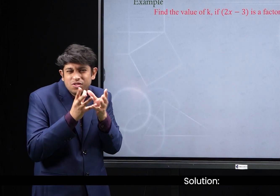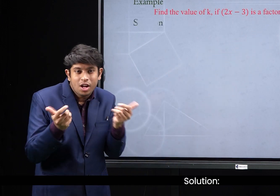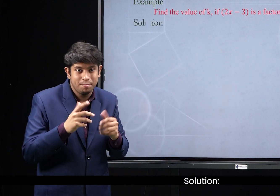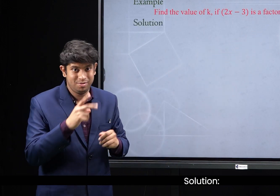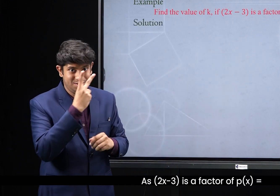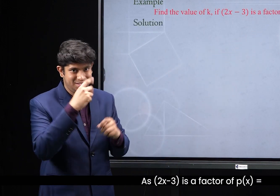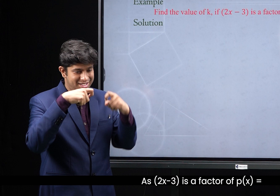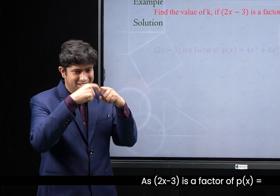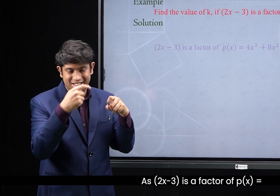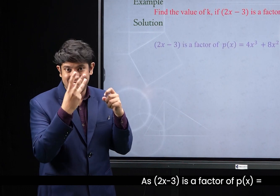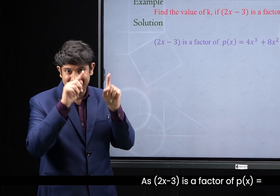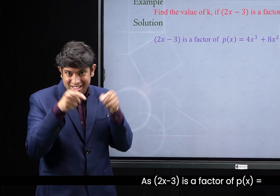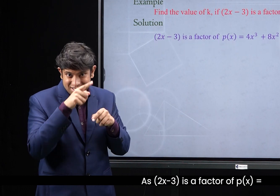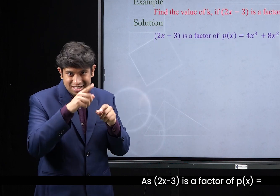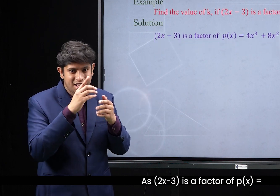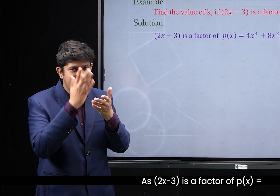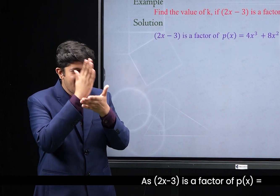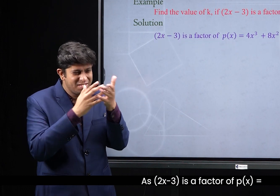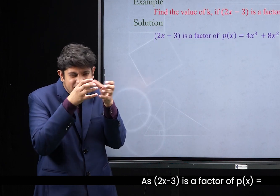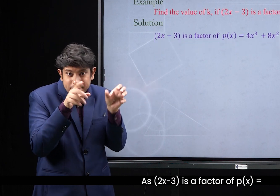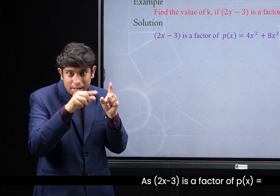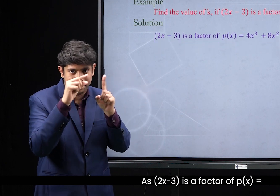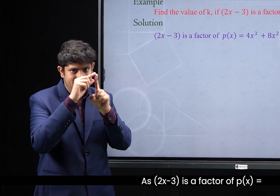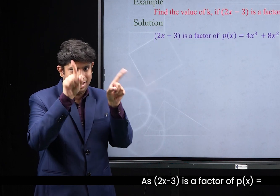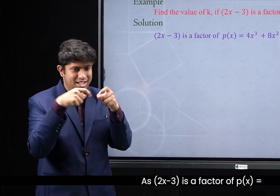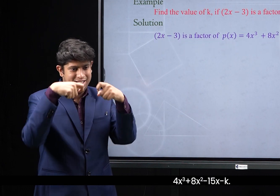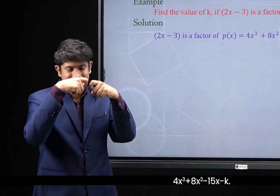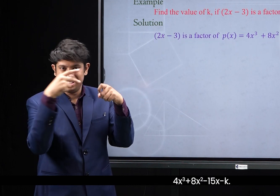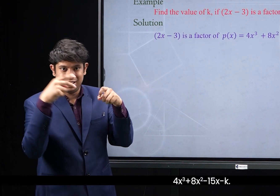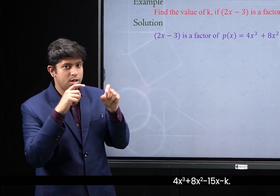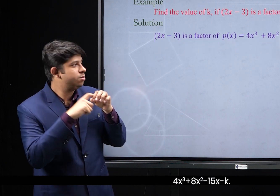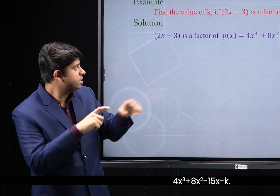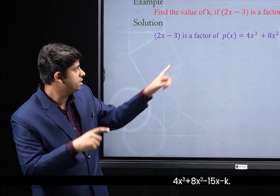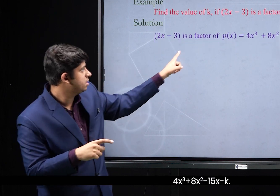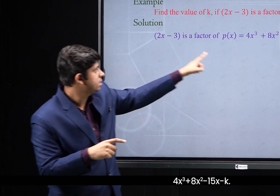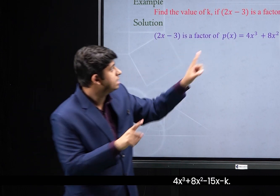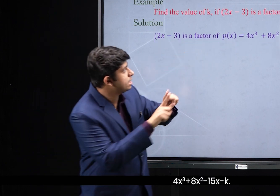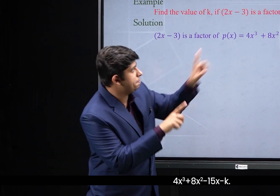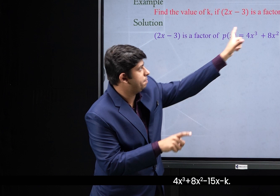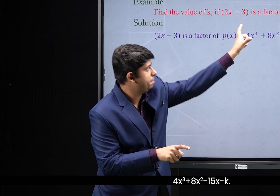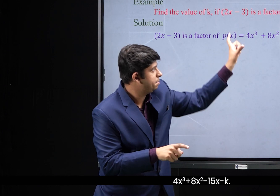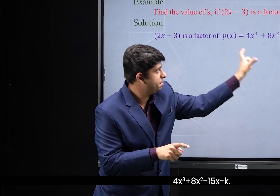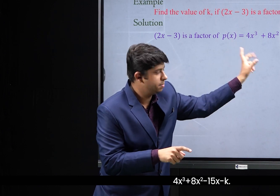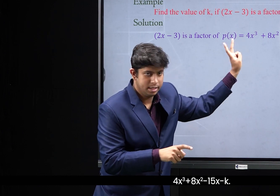Solution. As 2x minus 3 is a factor of p of x is equal to 4x cube plus 8x square minus 15x minus k.